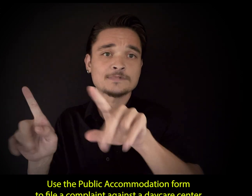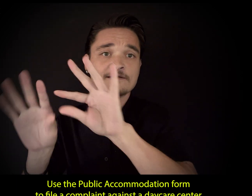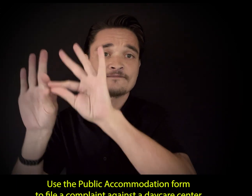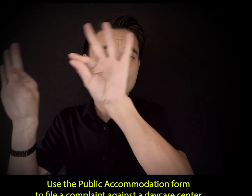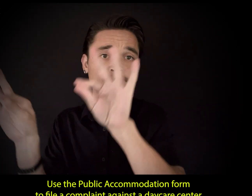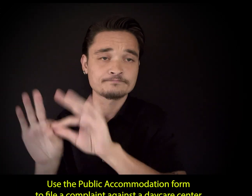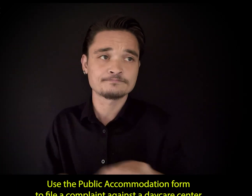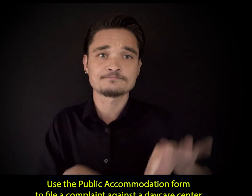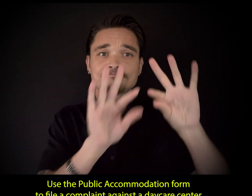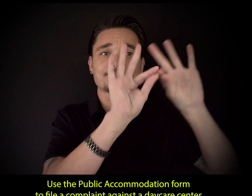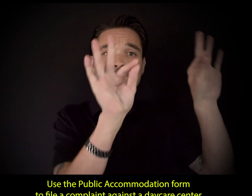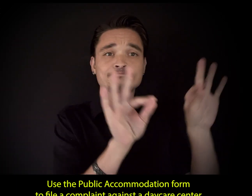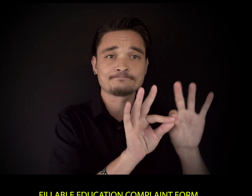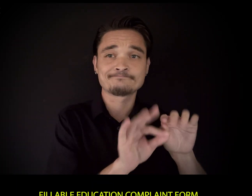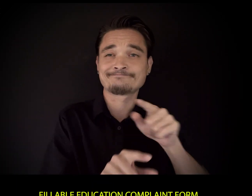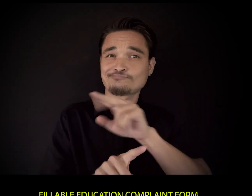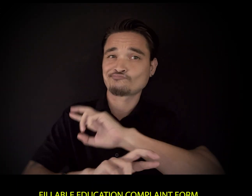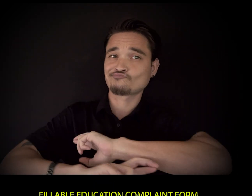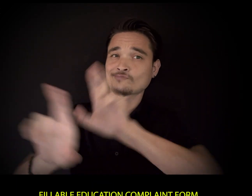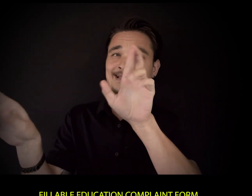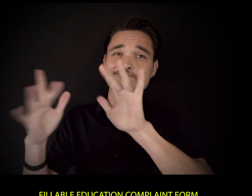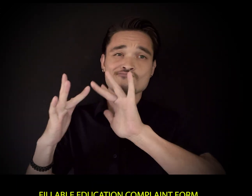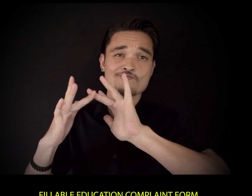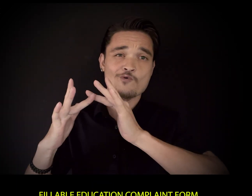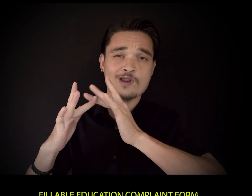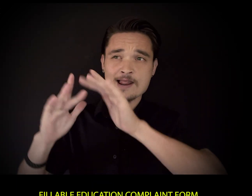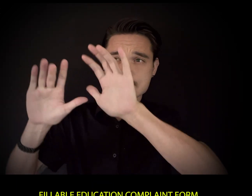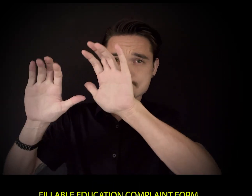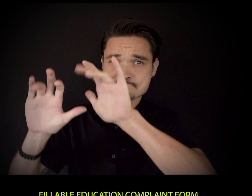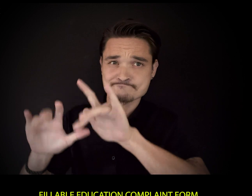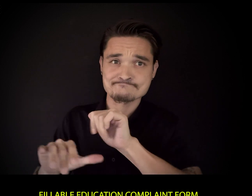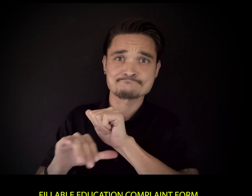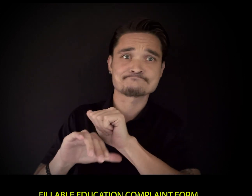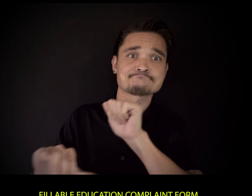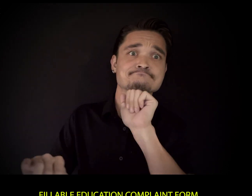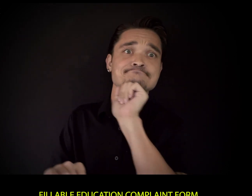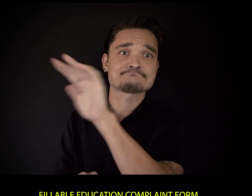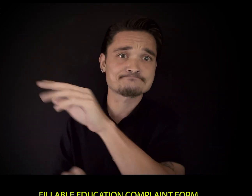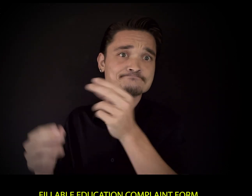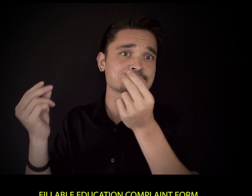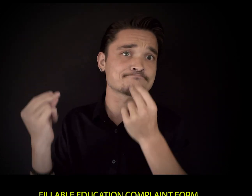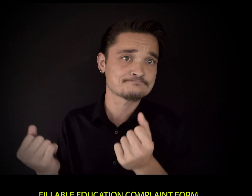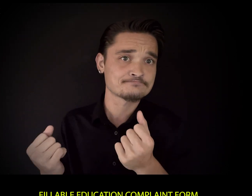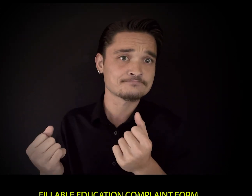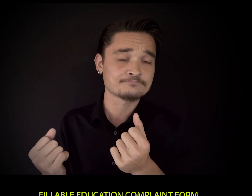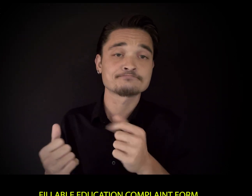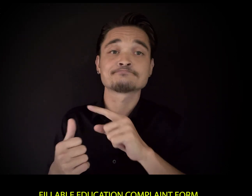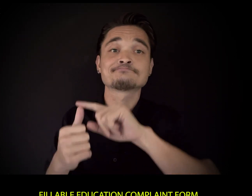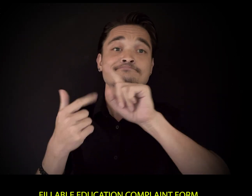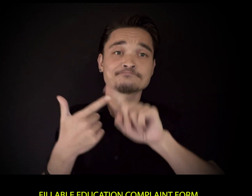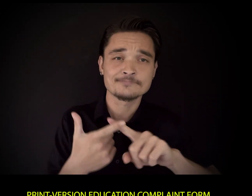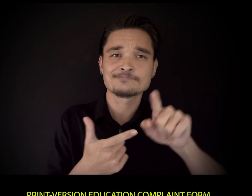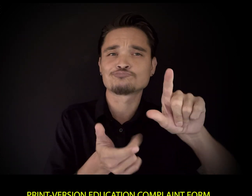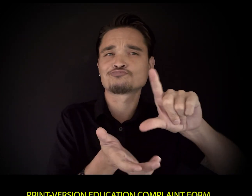Fillable education complaint form. Print version. Education complaint form.